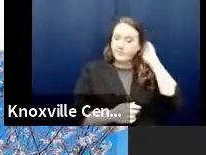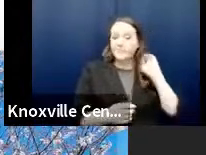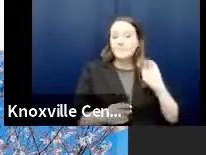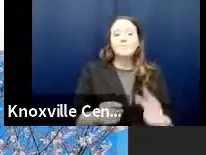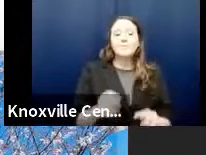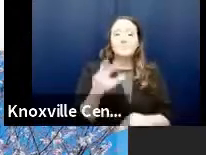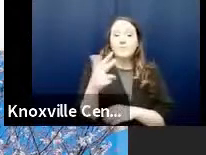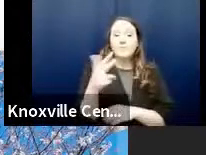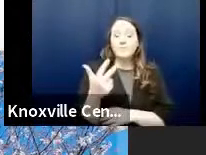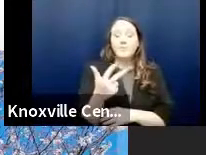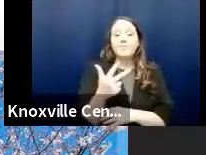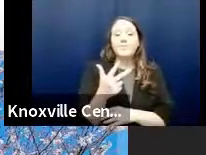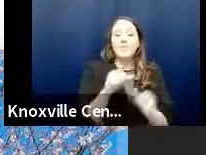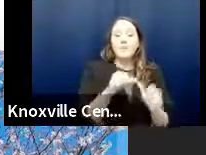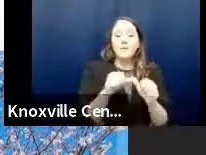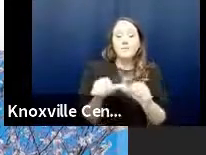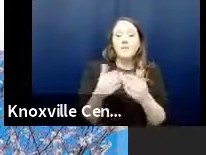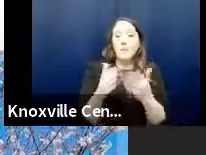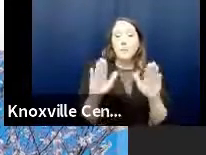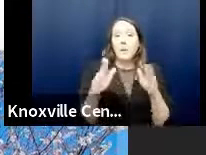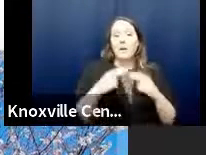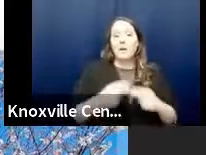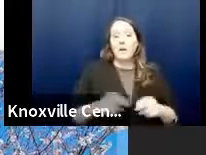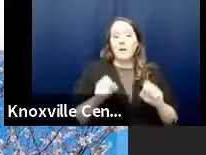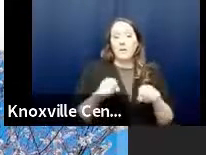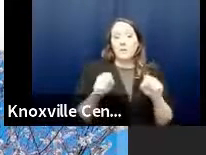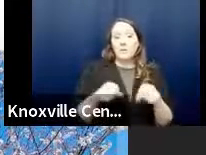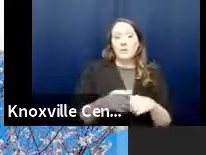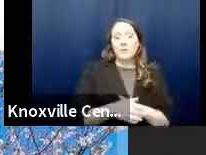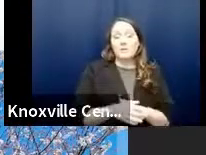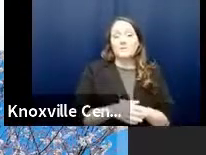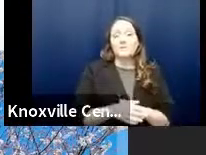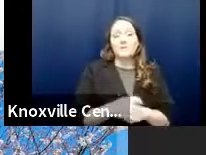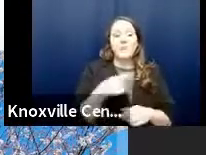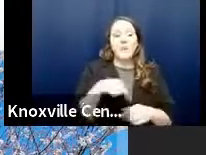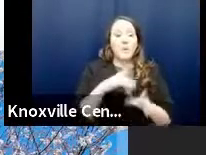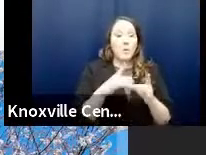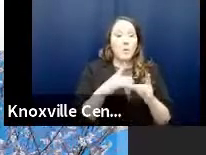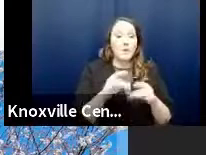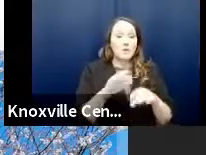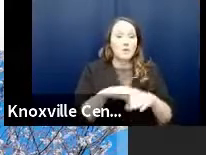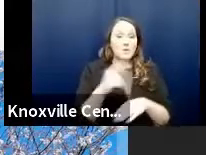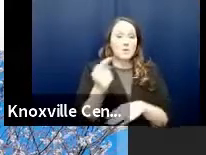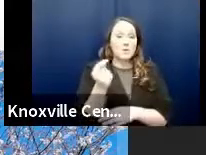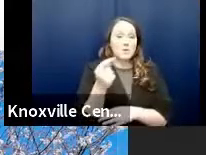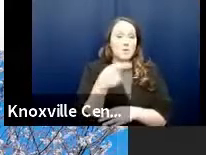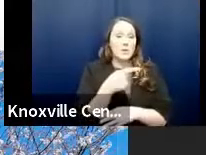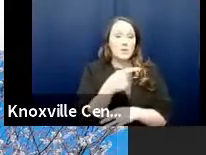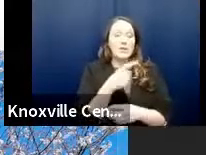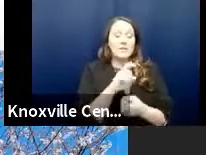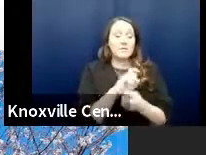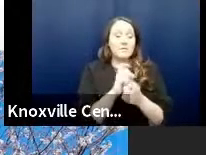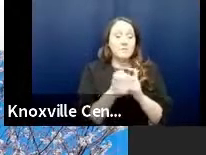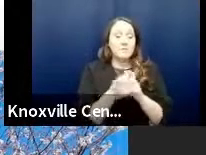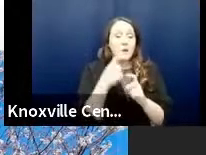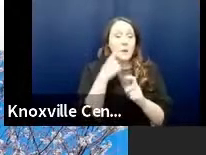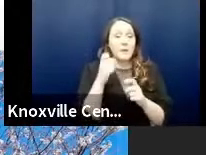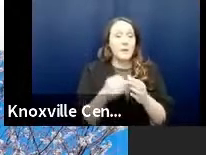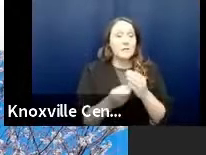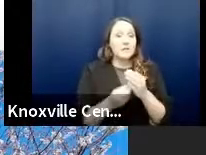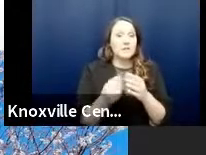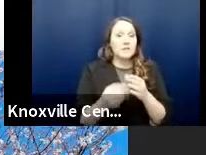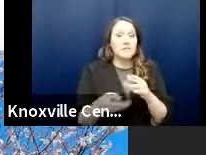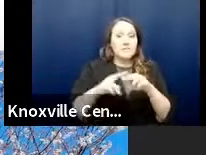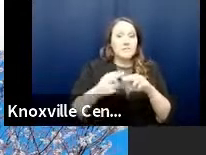benchmark, sustained or increased public health capability. As we mentioned on Tuesday, this benchmark has undergone some change due to the growing volume